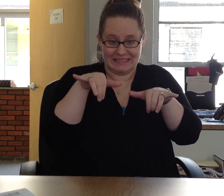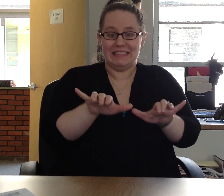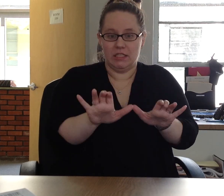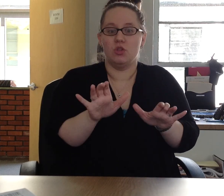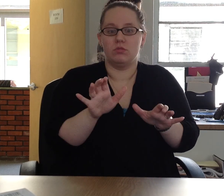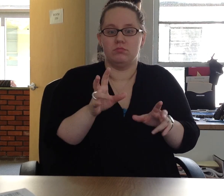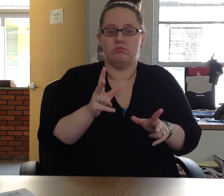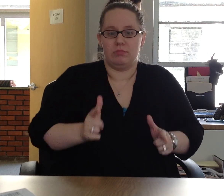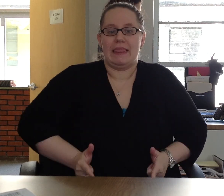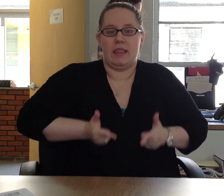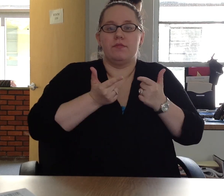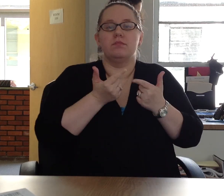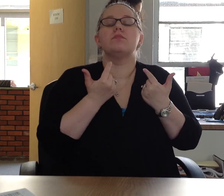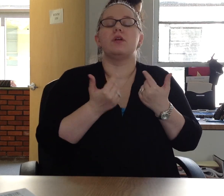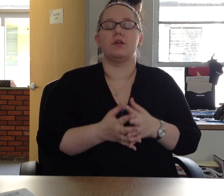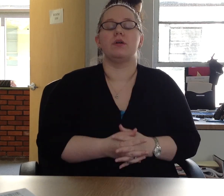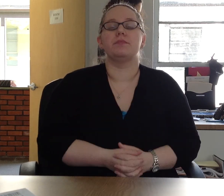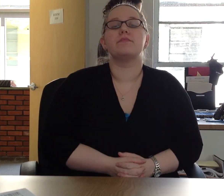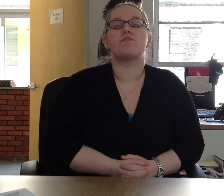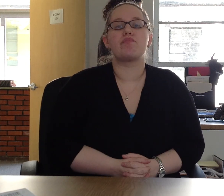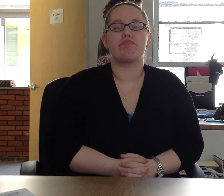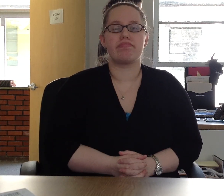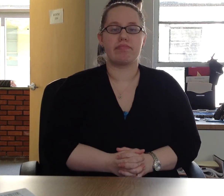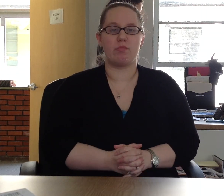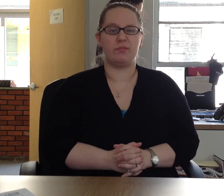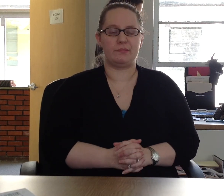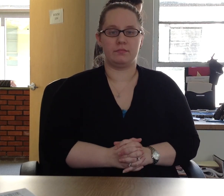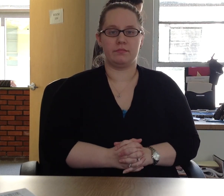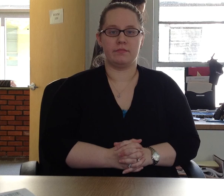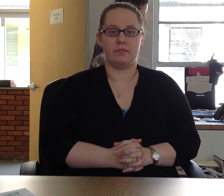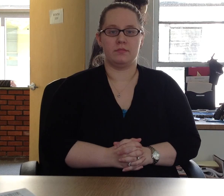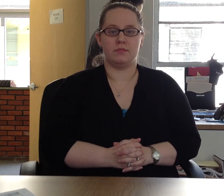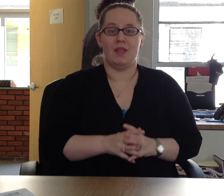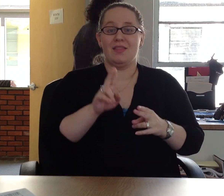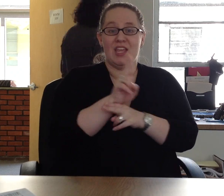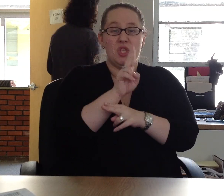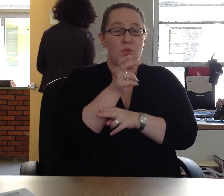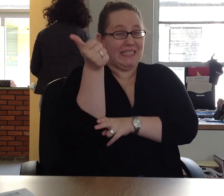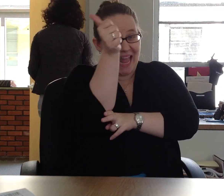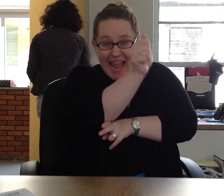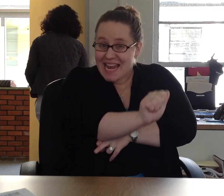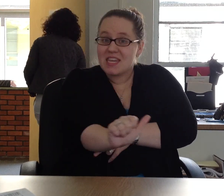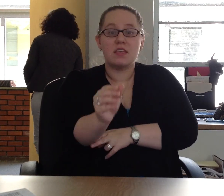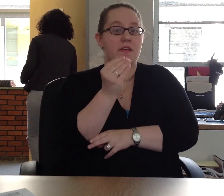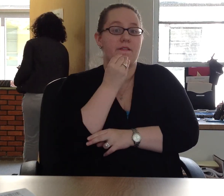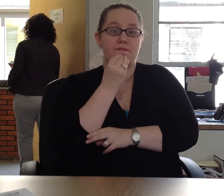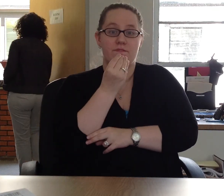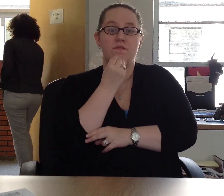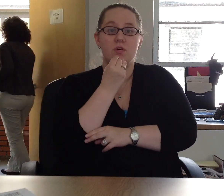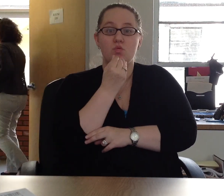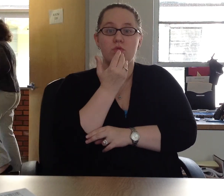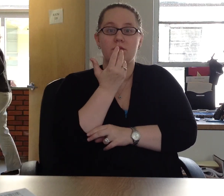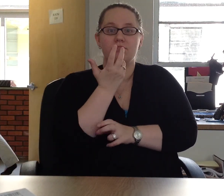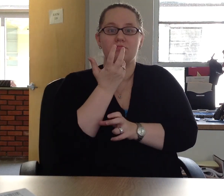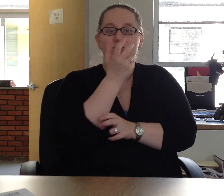MNS JC All right, go on. 06. they use any food just to hitch a ride.